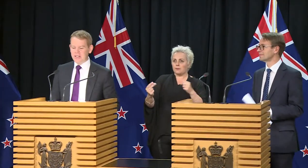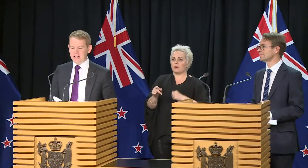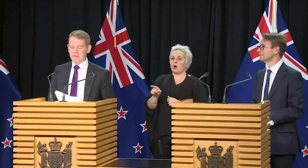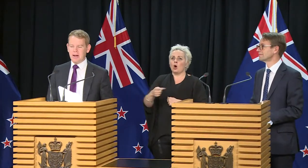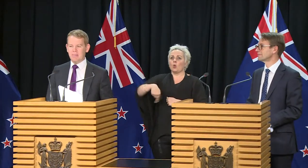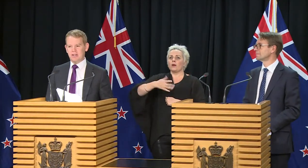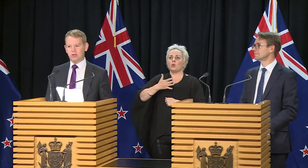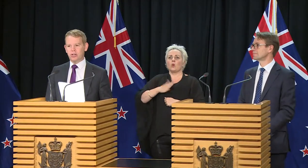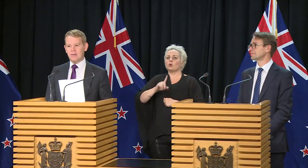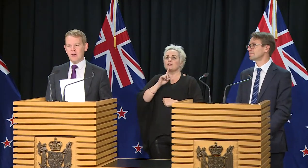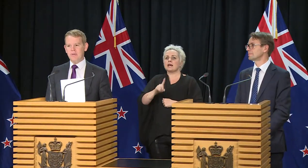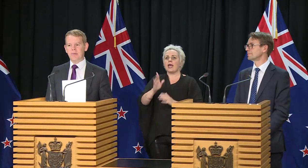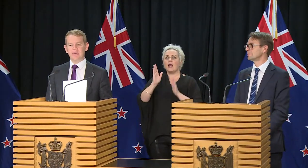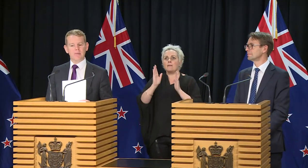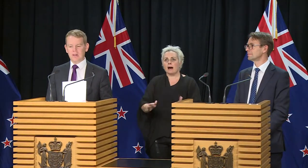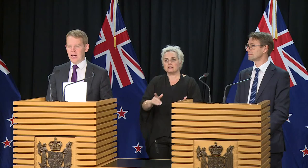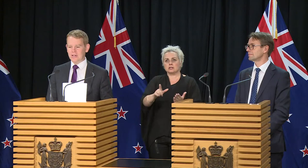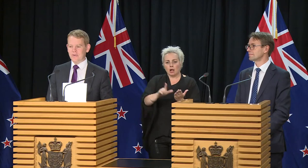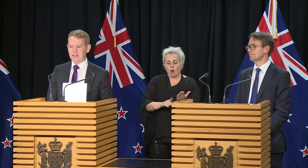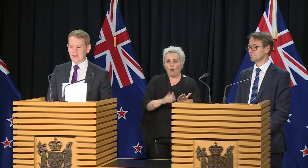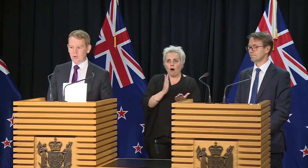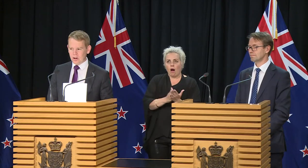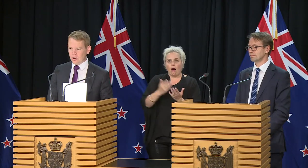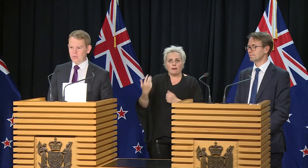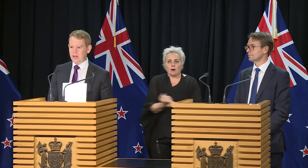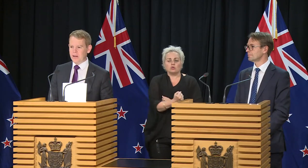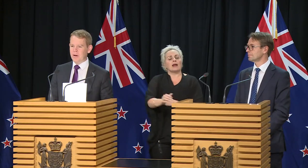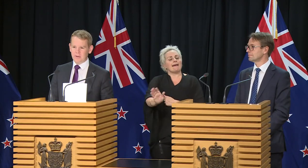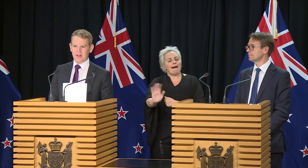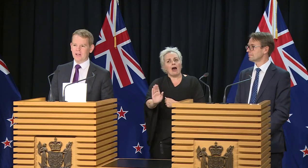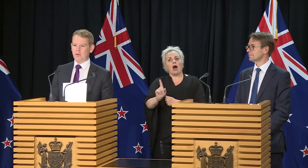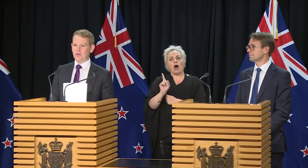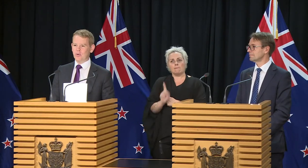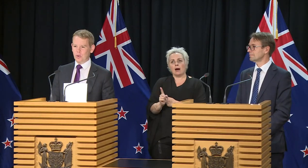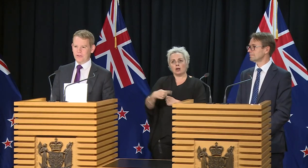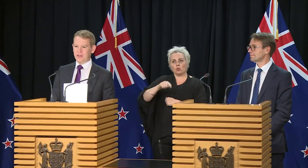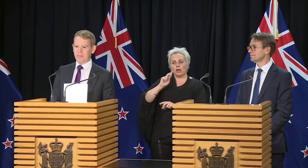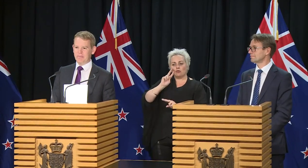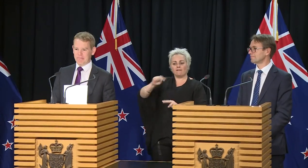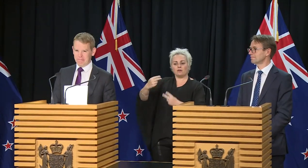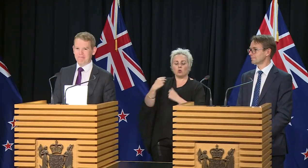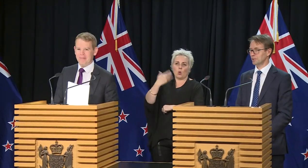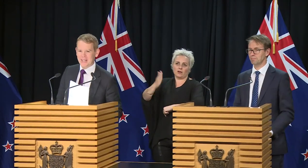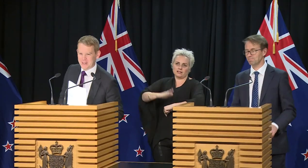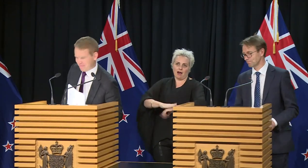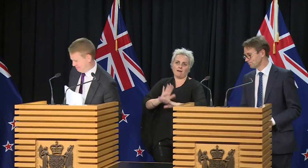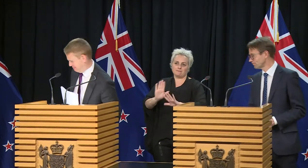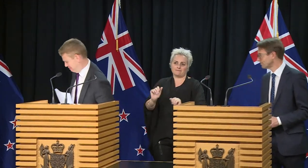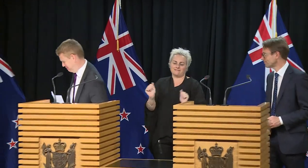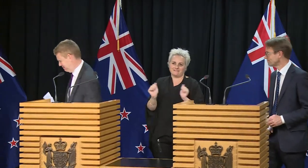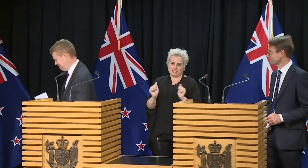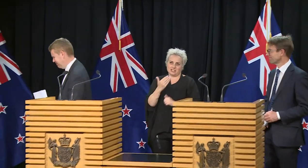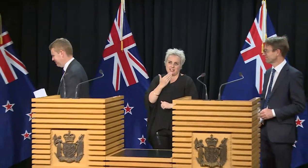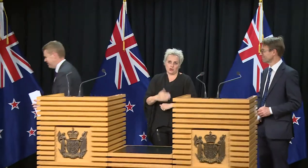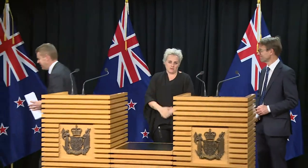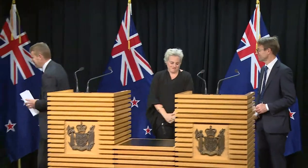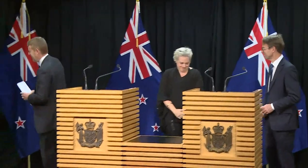Look, we don't intend to make it mandatory at the moment, but as I've said all along, we keep everything under review all of the time. Thanks.